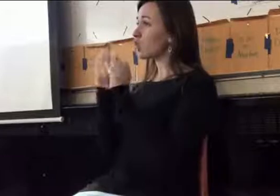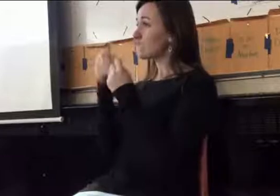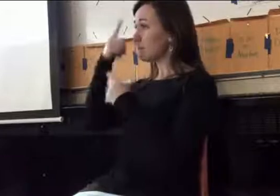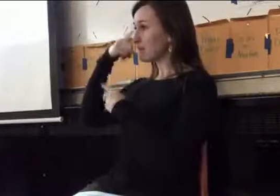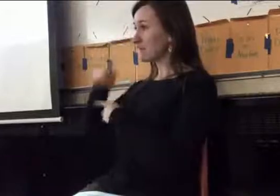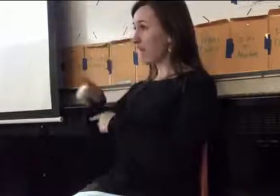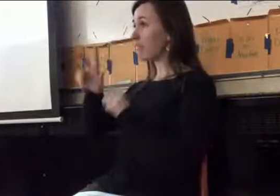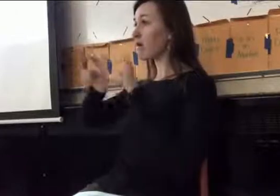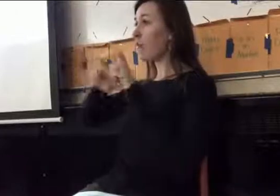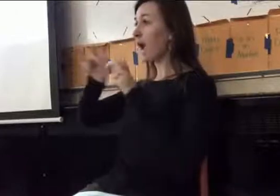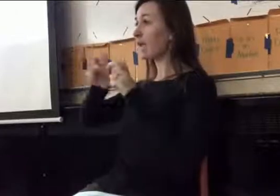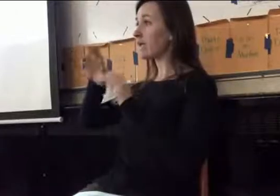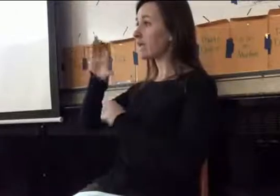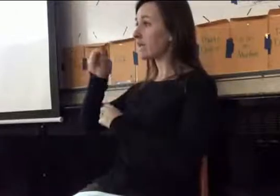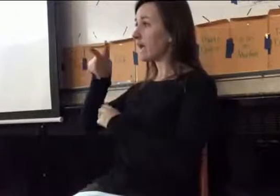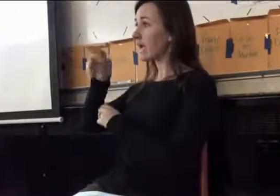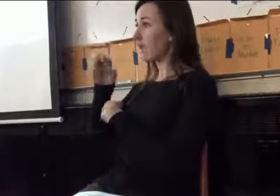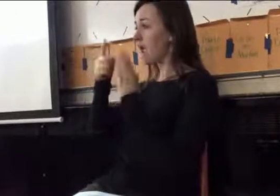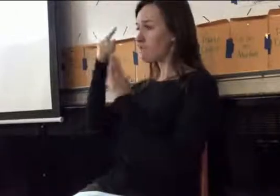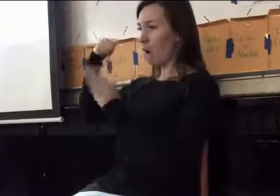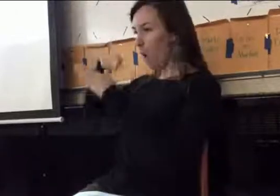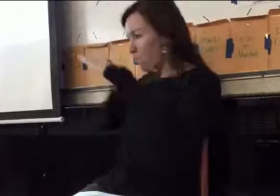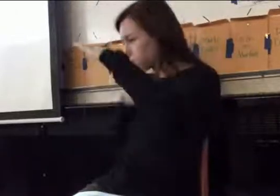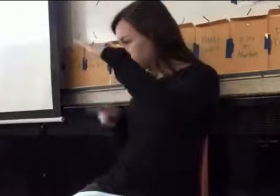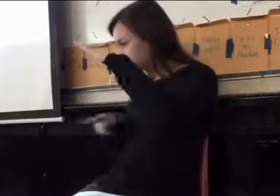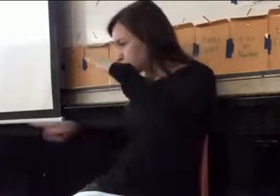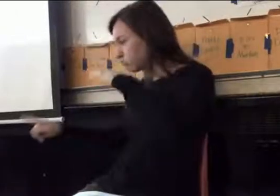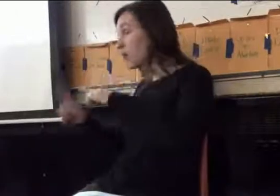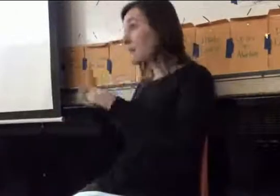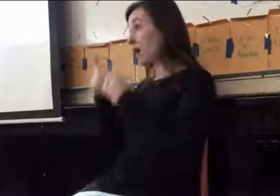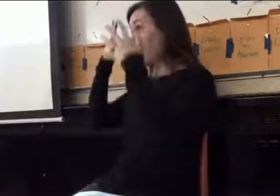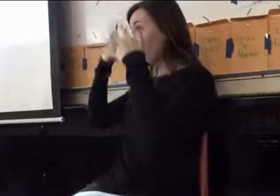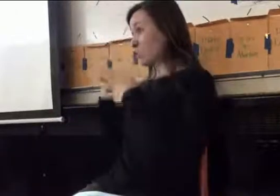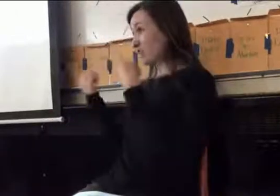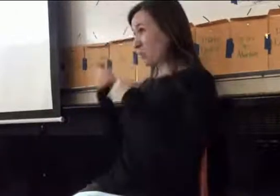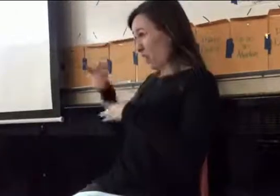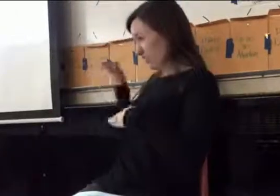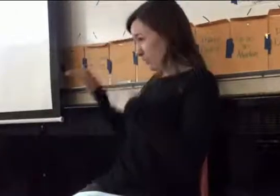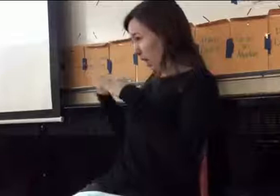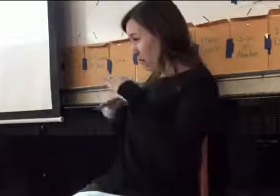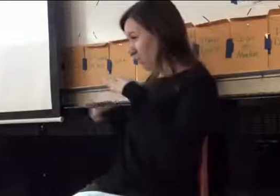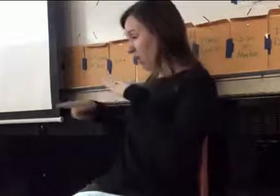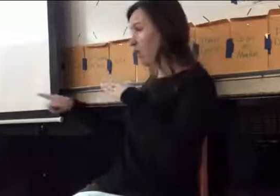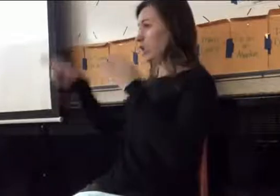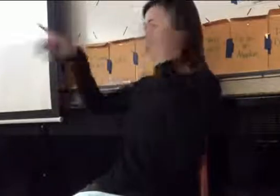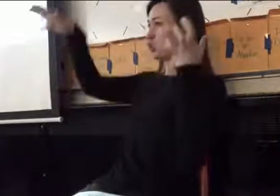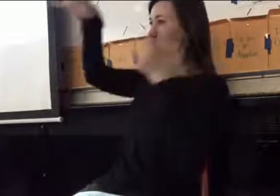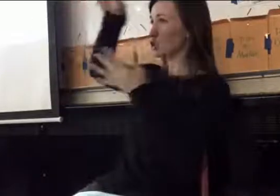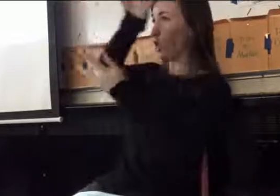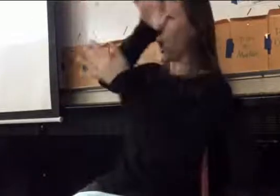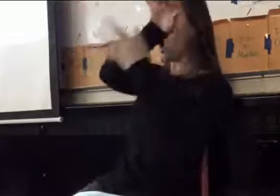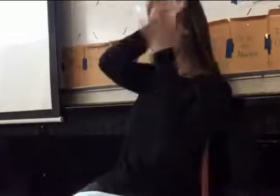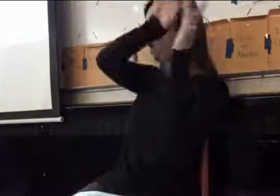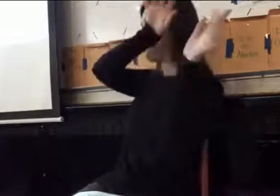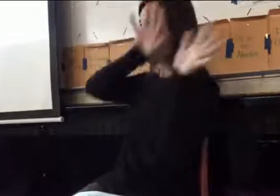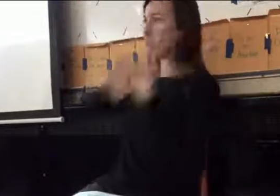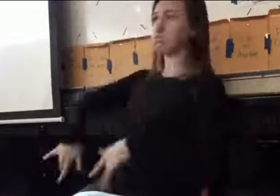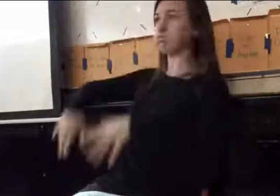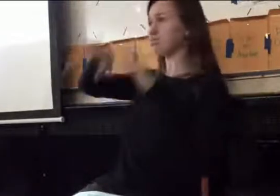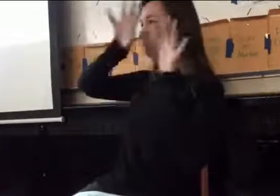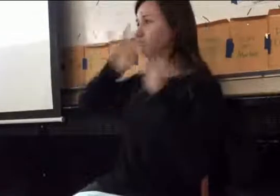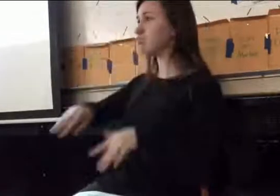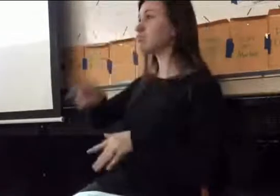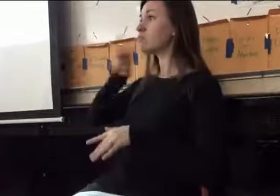cave. Unfortunately, when they went hiking, a large storm came, and basically what happened is it flooded the